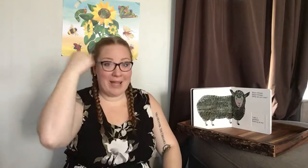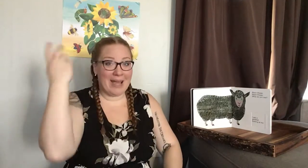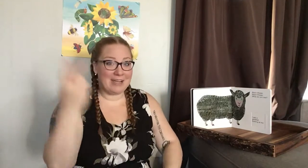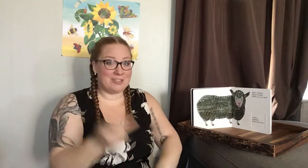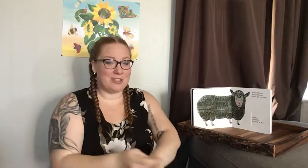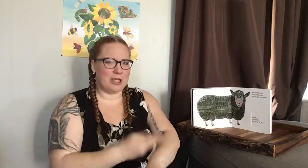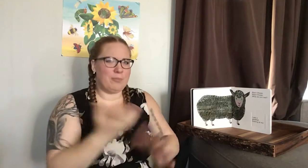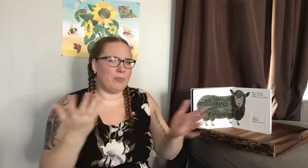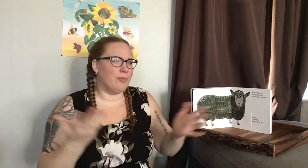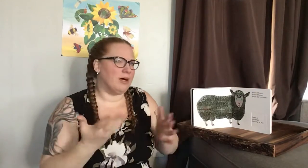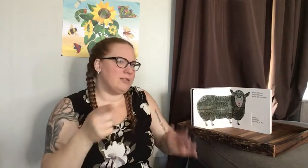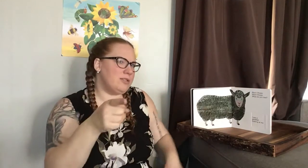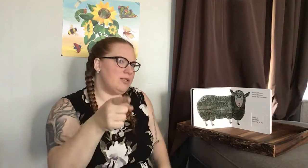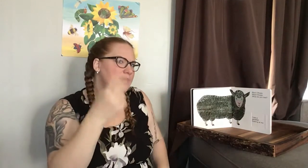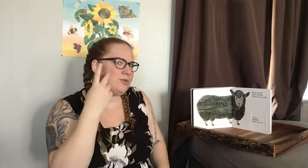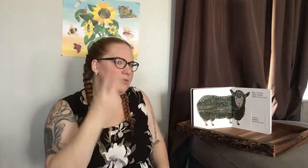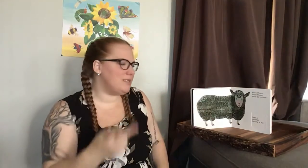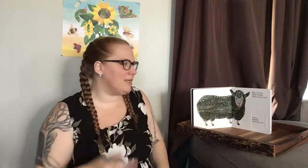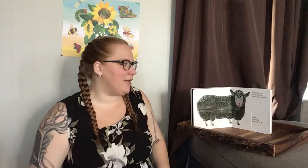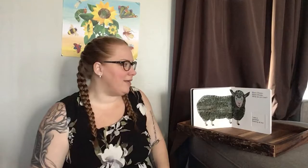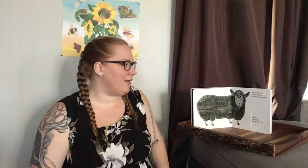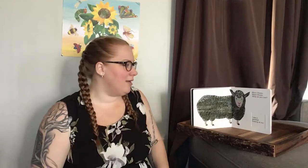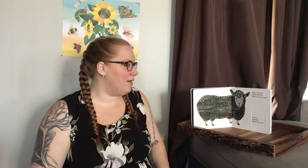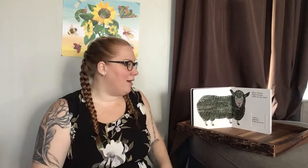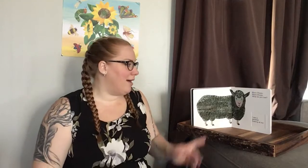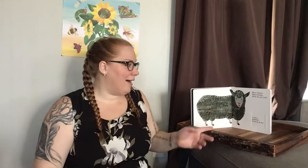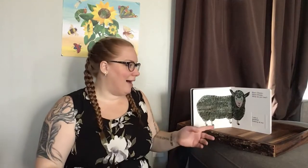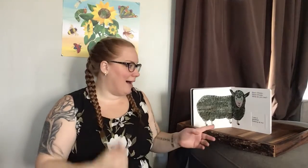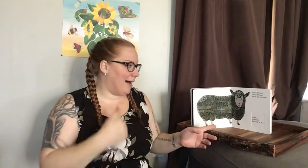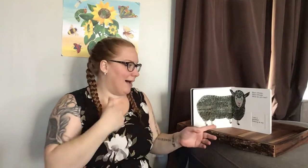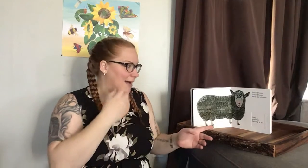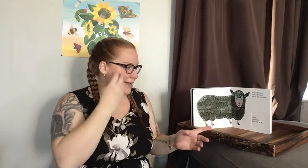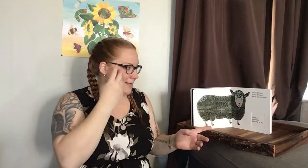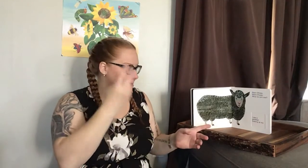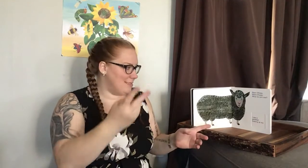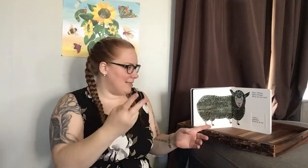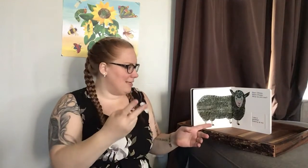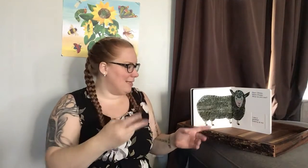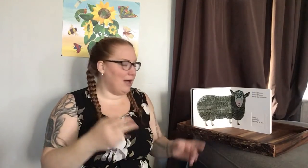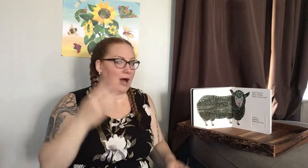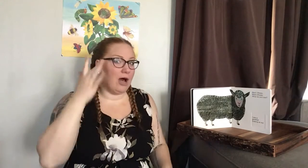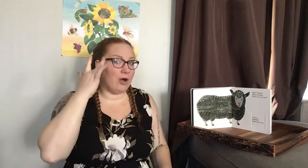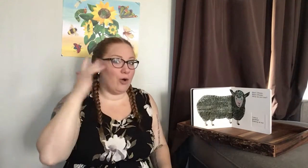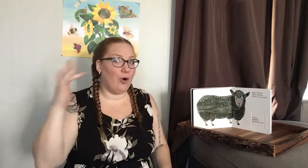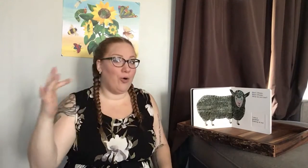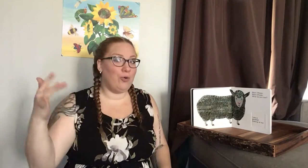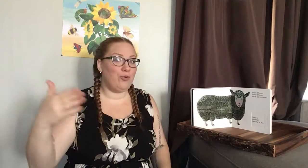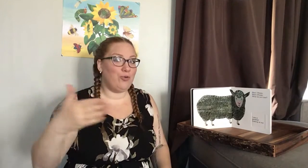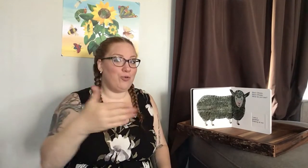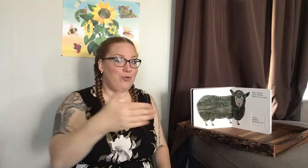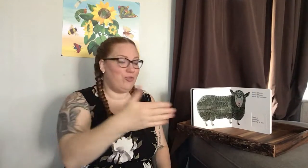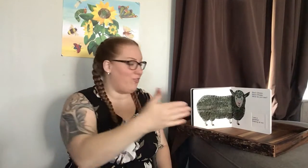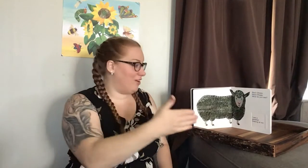black sheep, what do you see? I see a